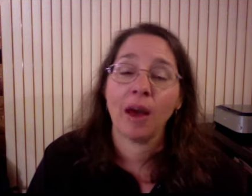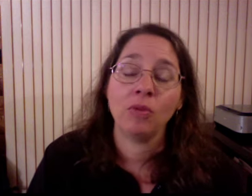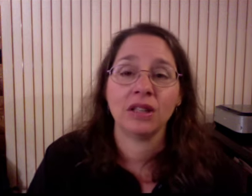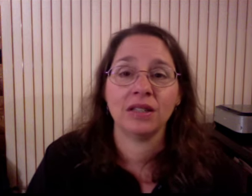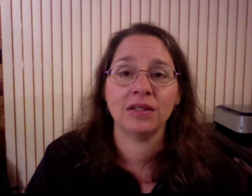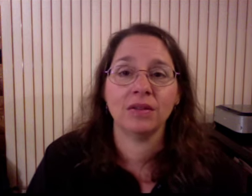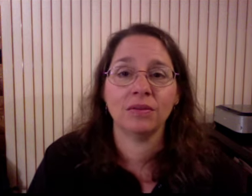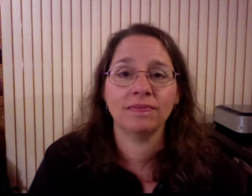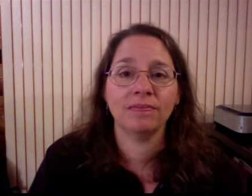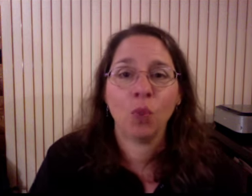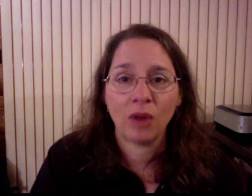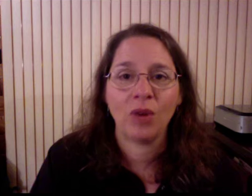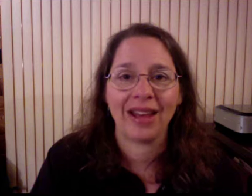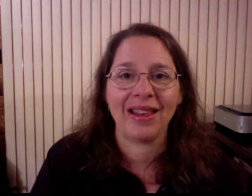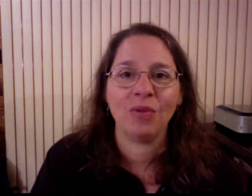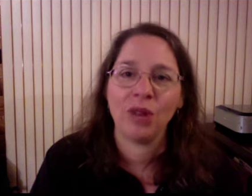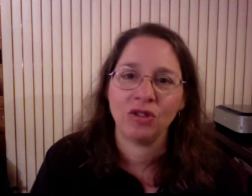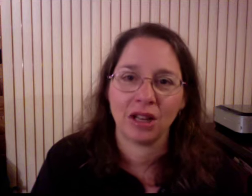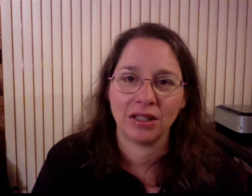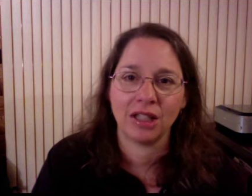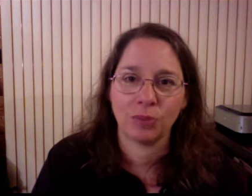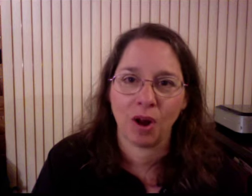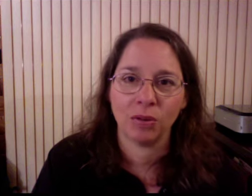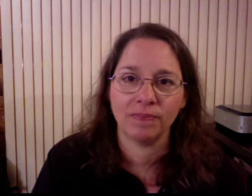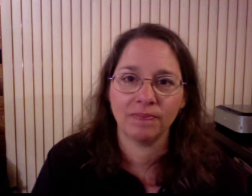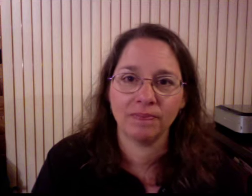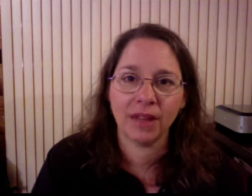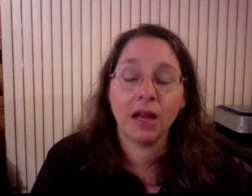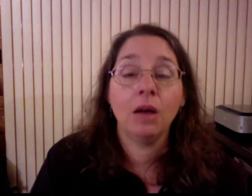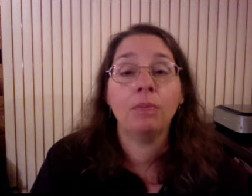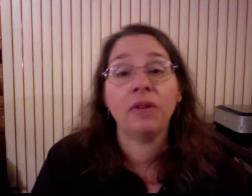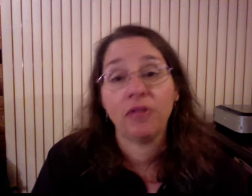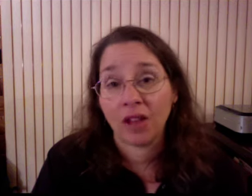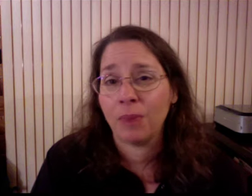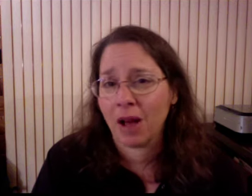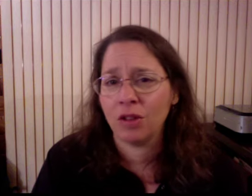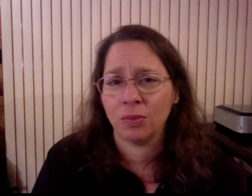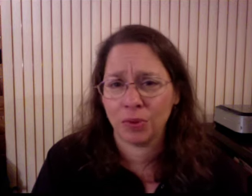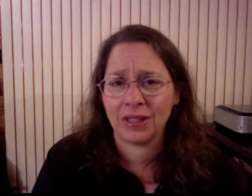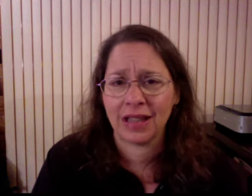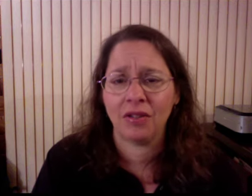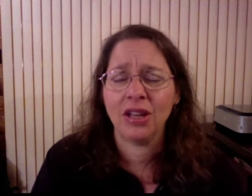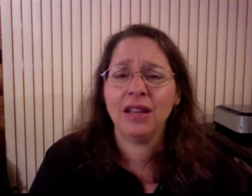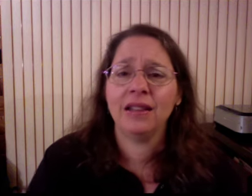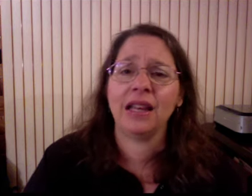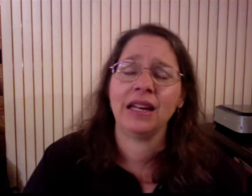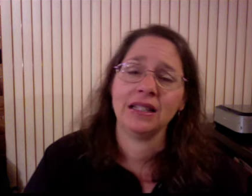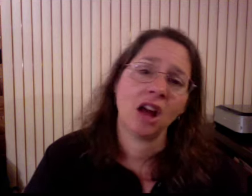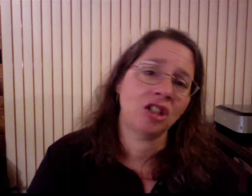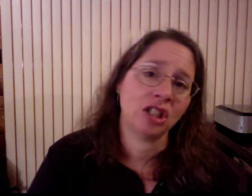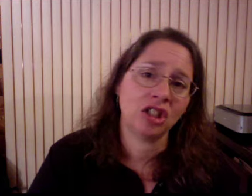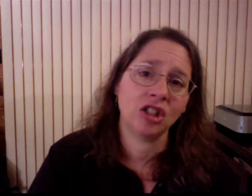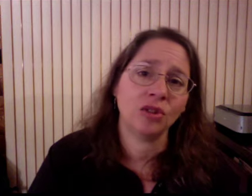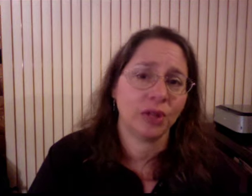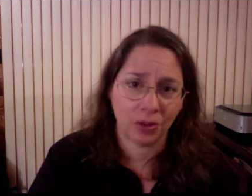was one way that we addressed this problem. But Father Paulo points out that it is not just children who have